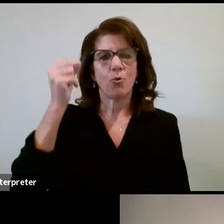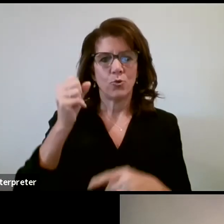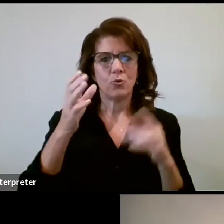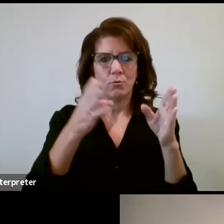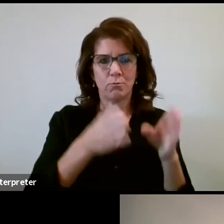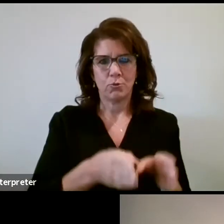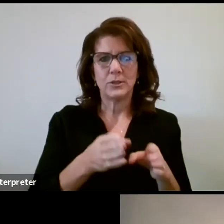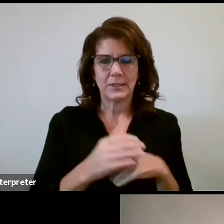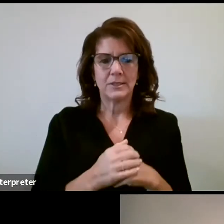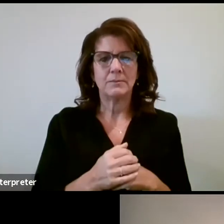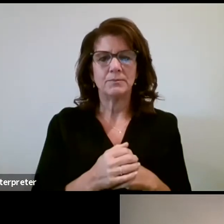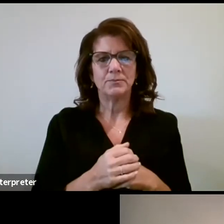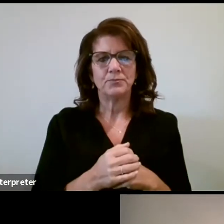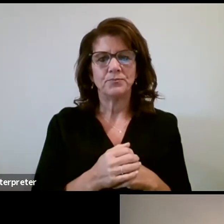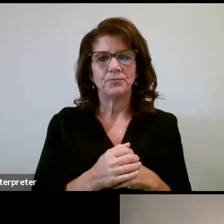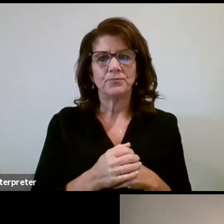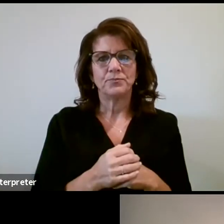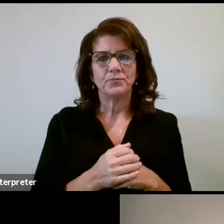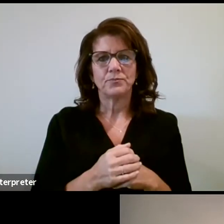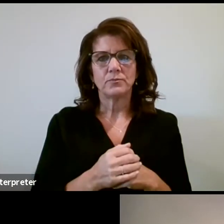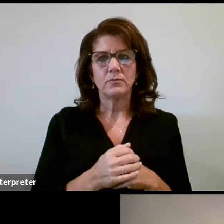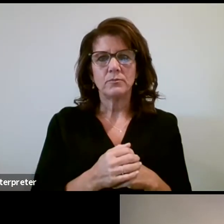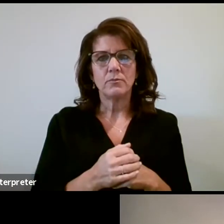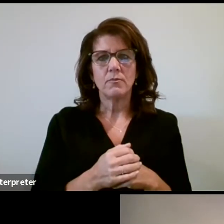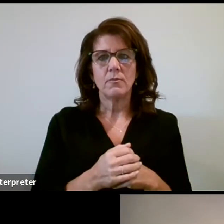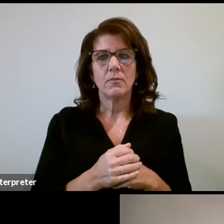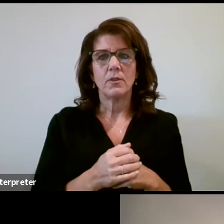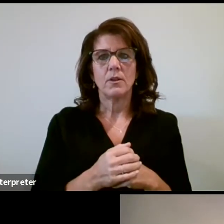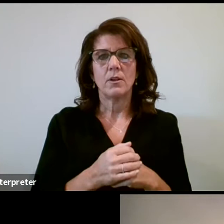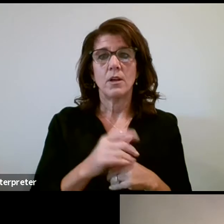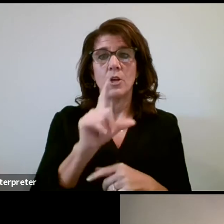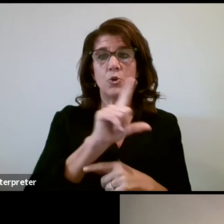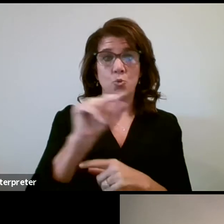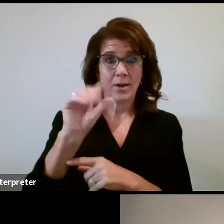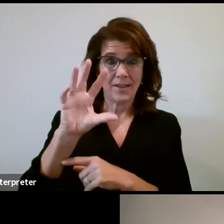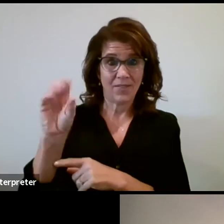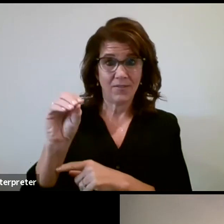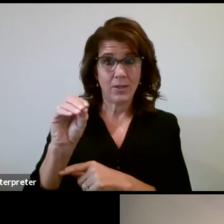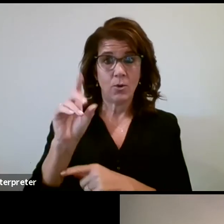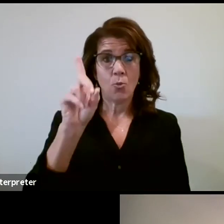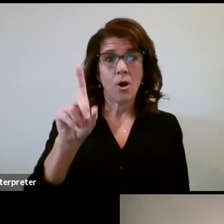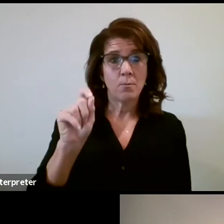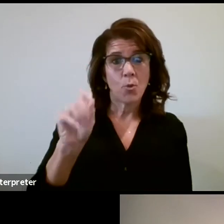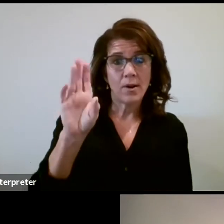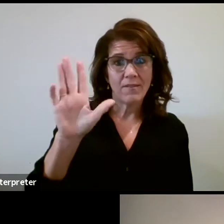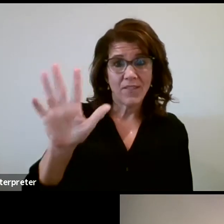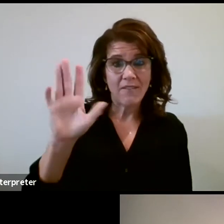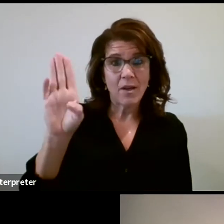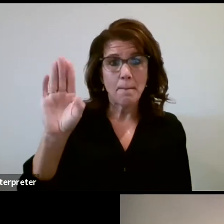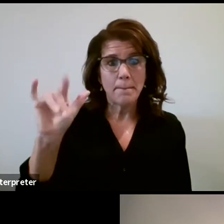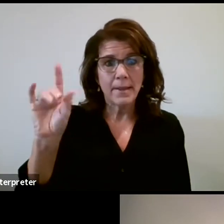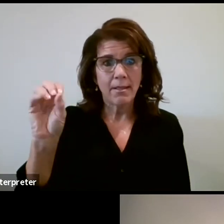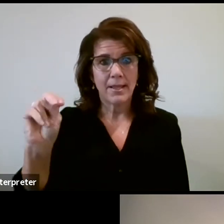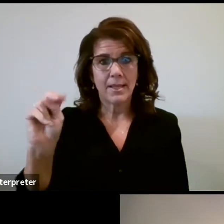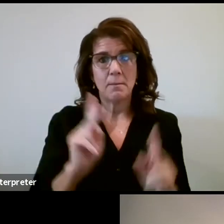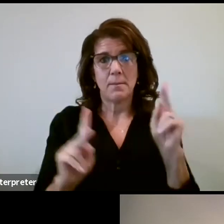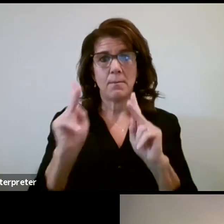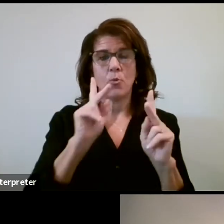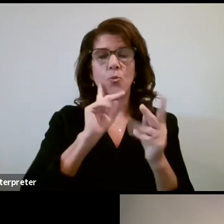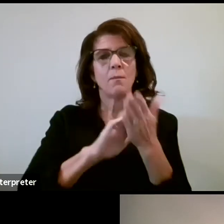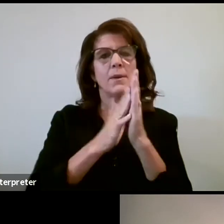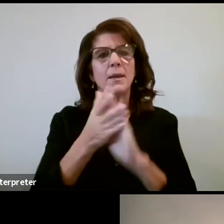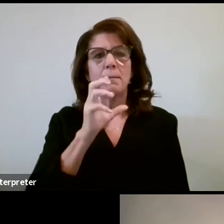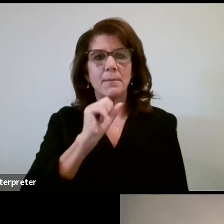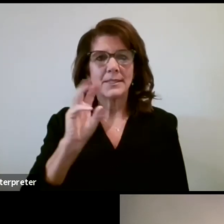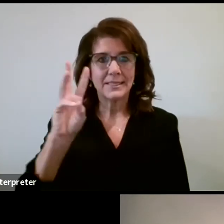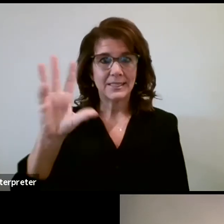Persons. In 2050, 1.5 billion people will be turning